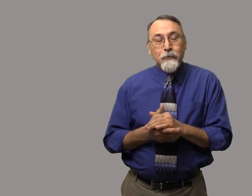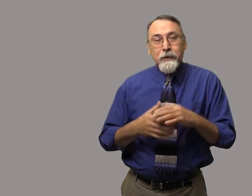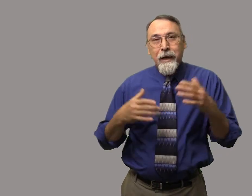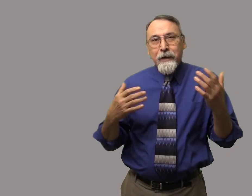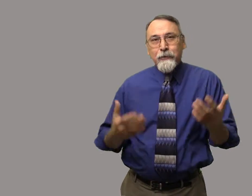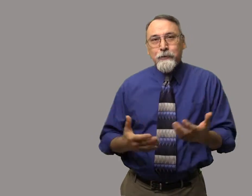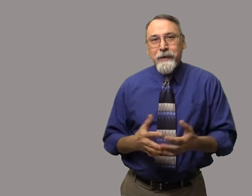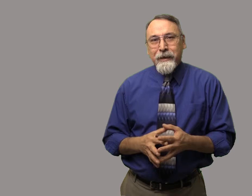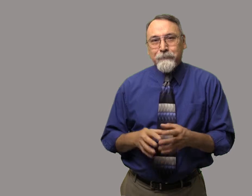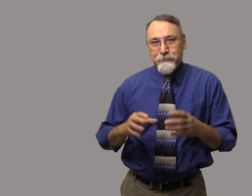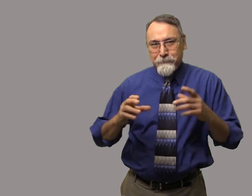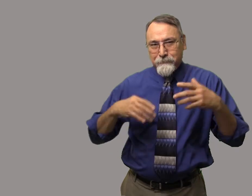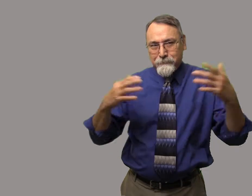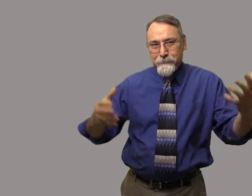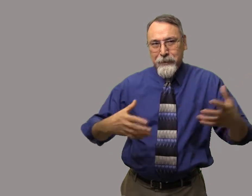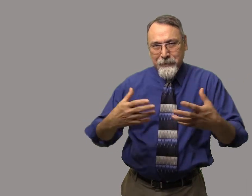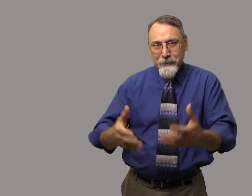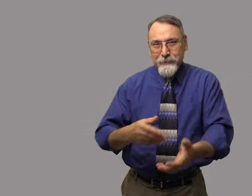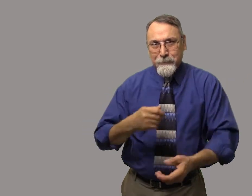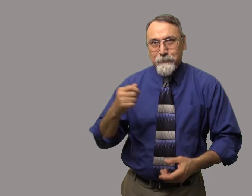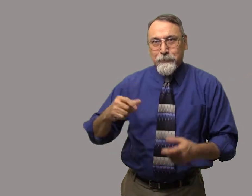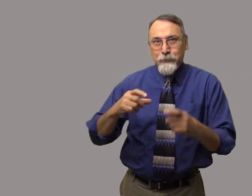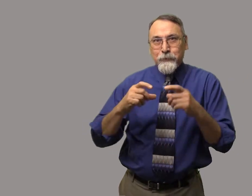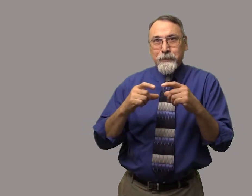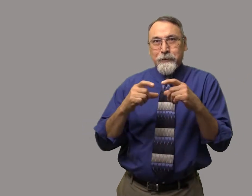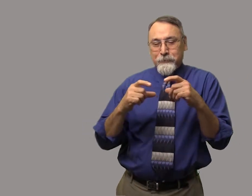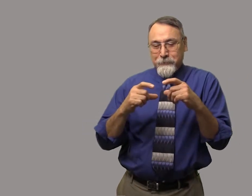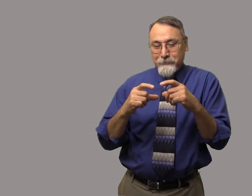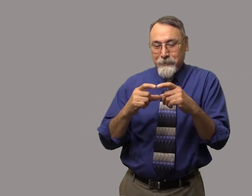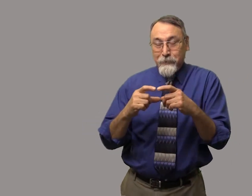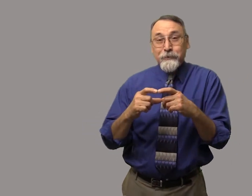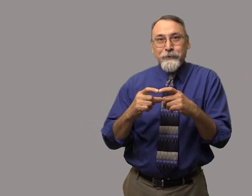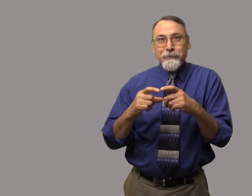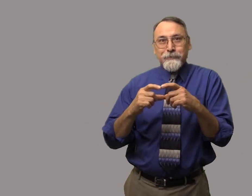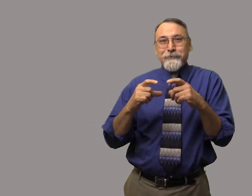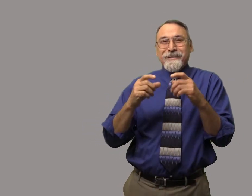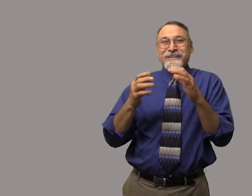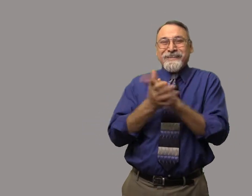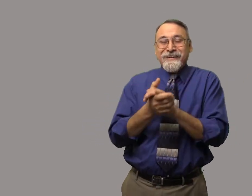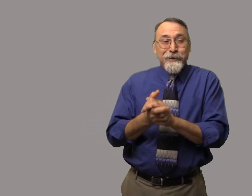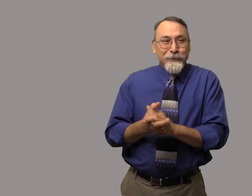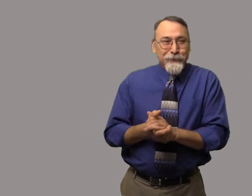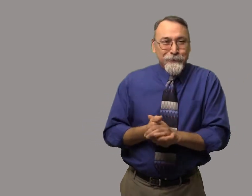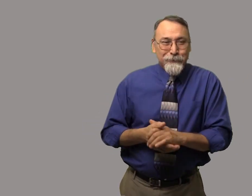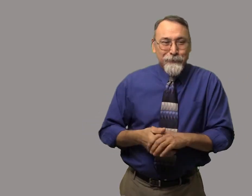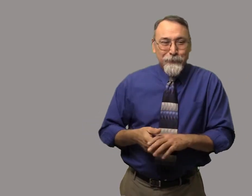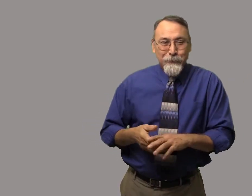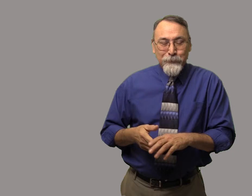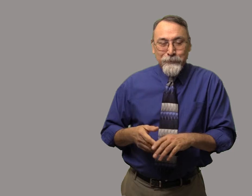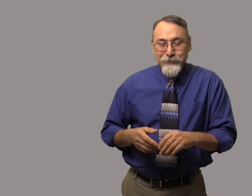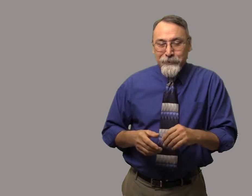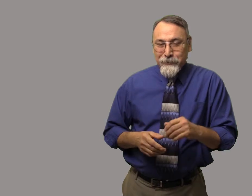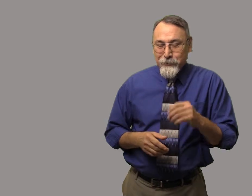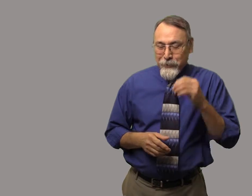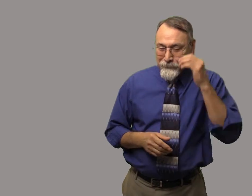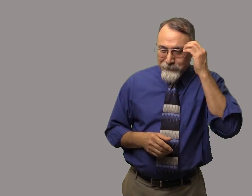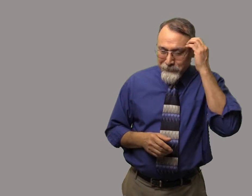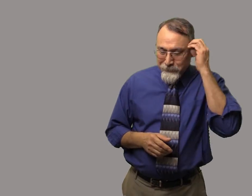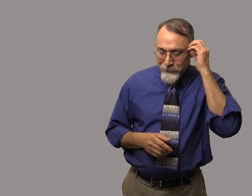We had no tape mechanism to get this thing on there. So, you know, I'm sitting there